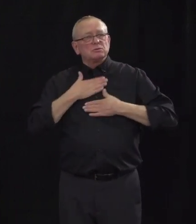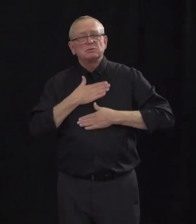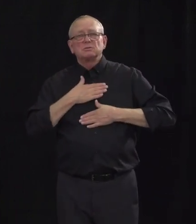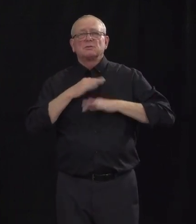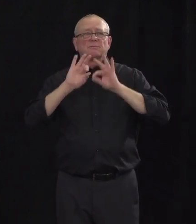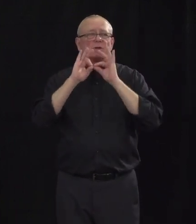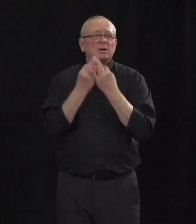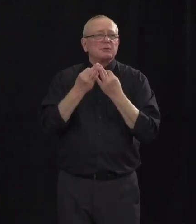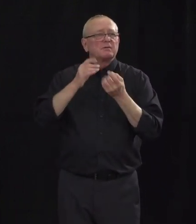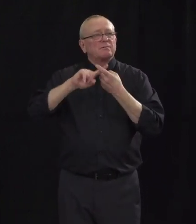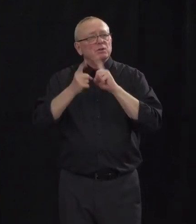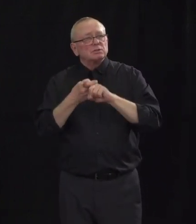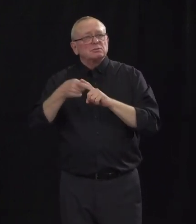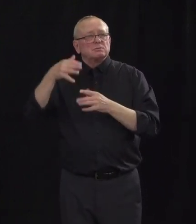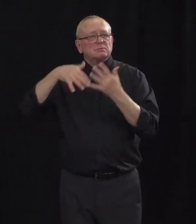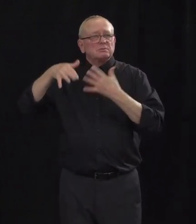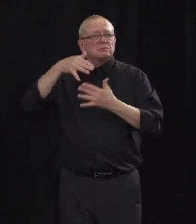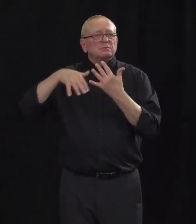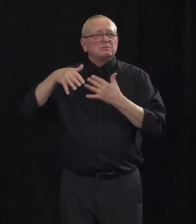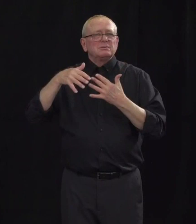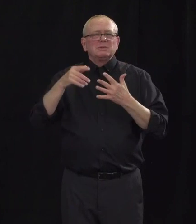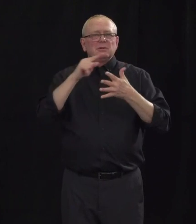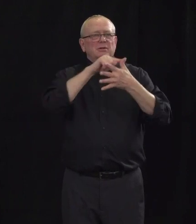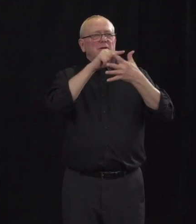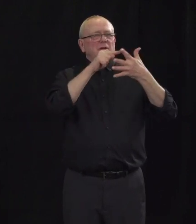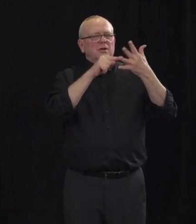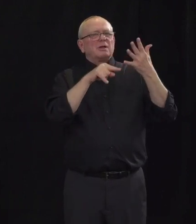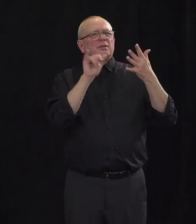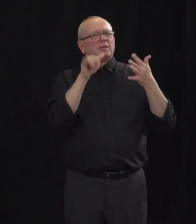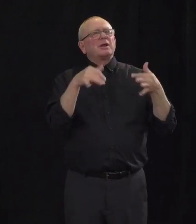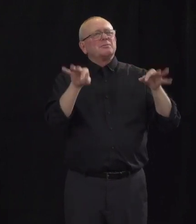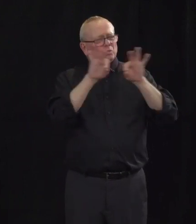and against the threat of the virus. And all of these things are important